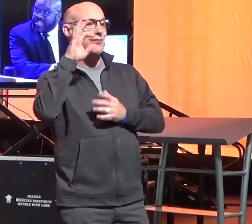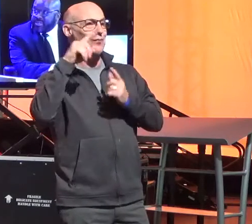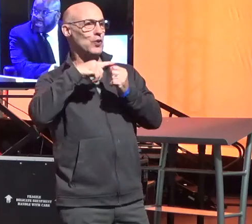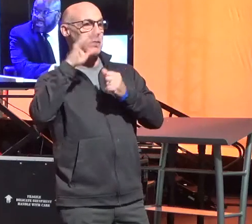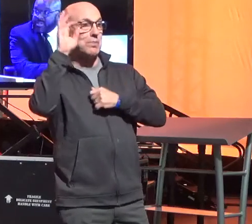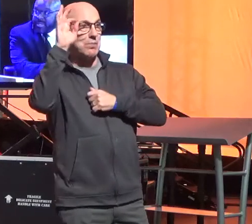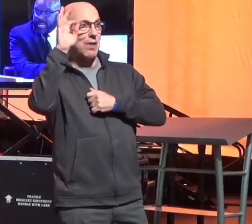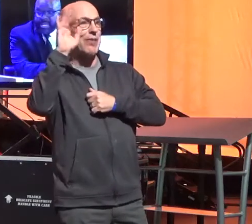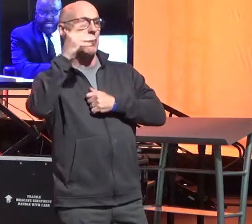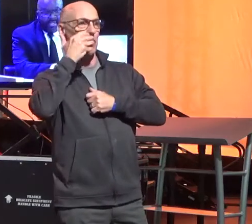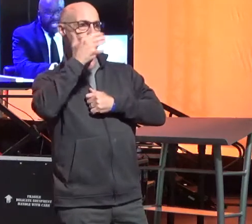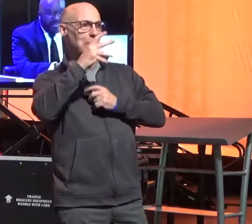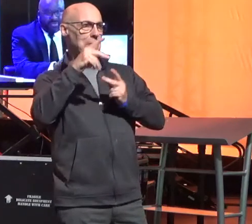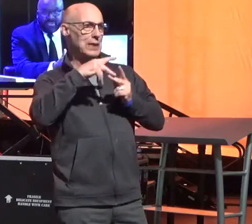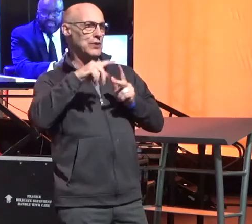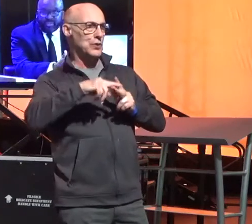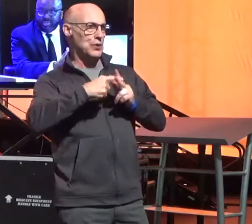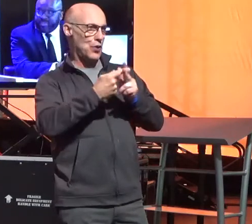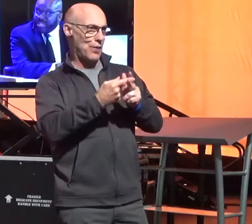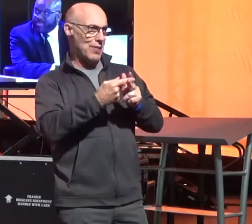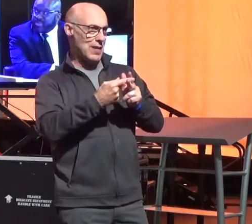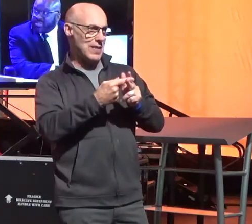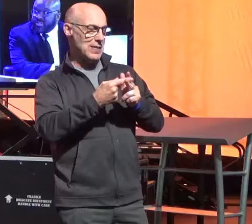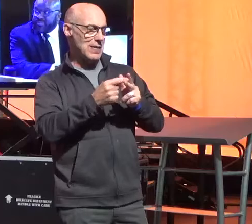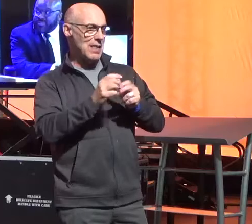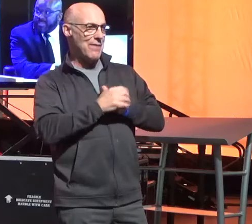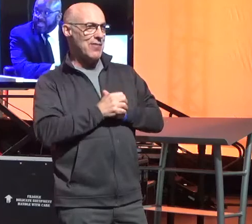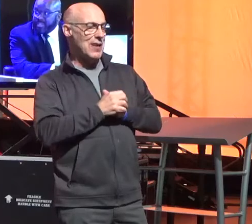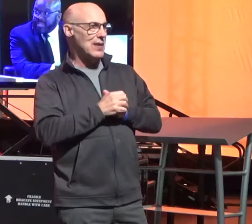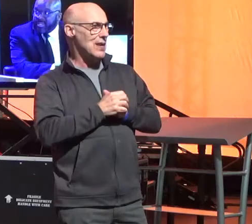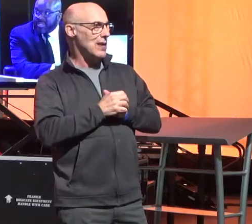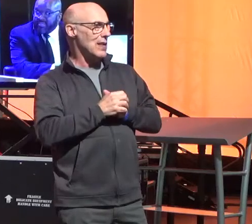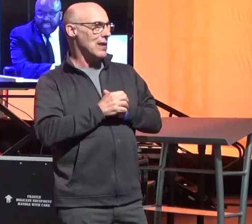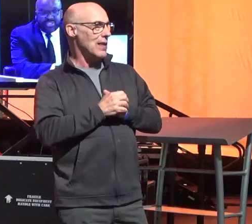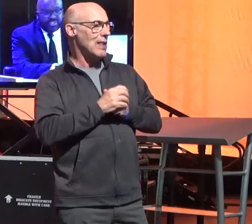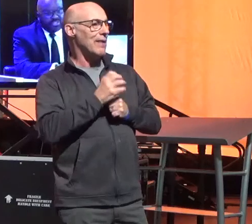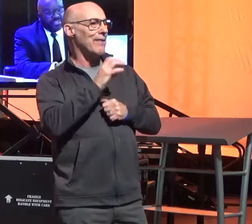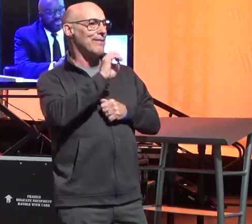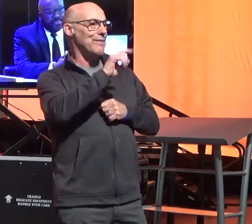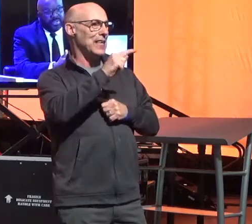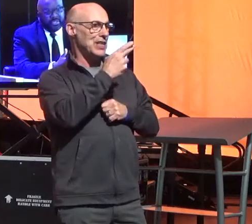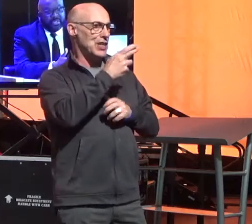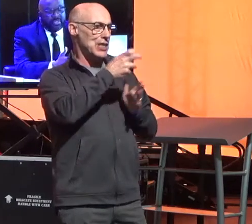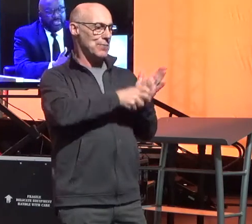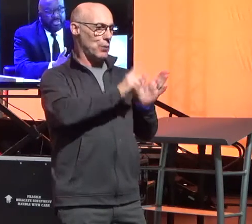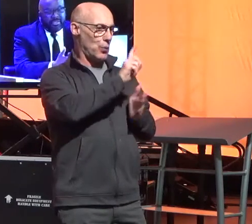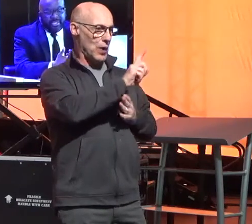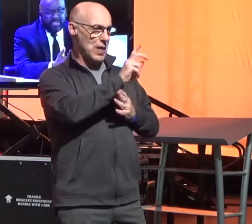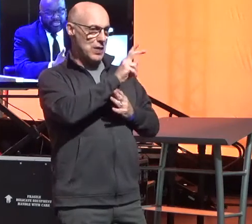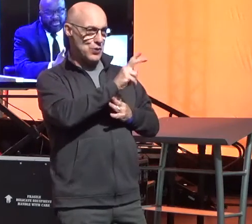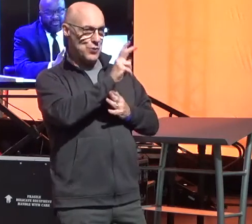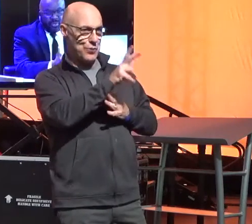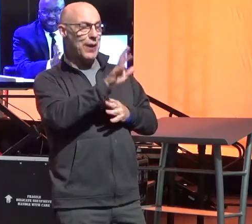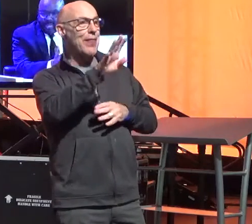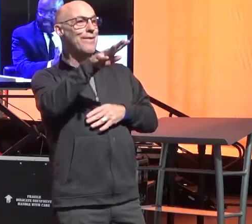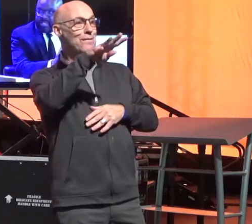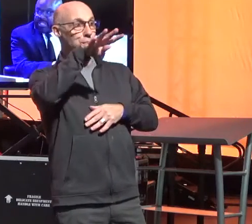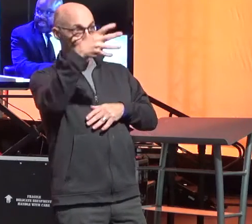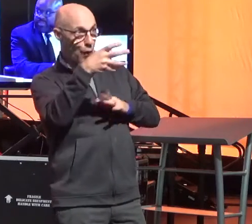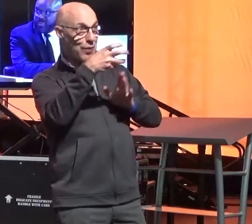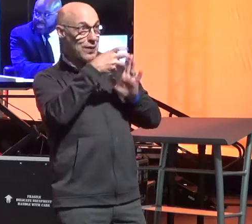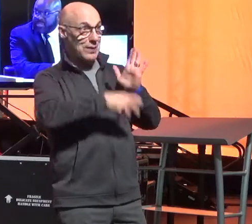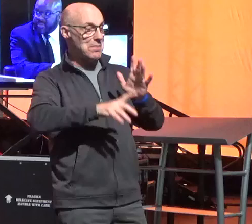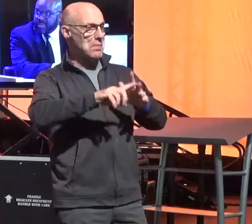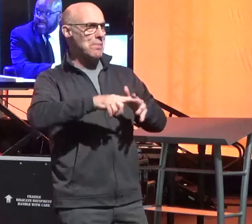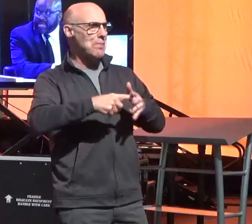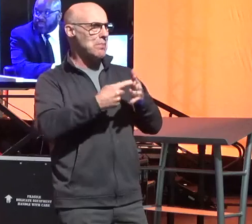conversation. After the first 3 chapters of Ephesians, the 4th chapter begins